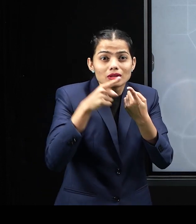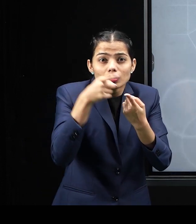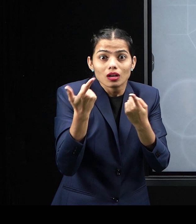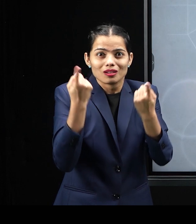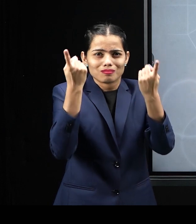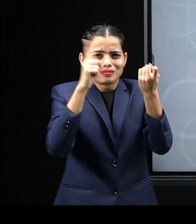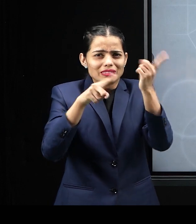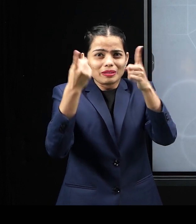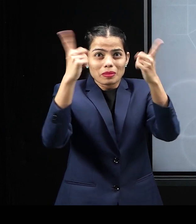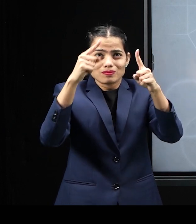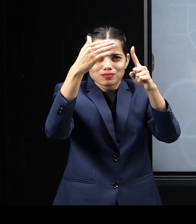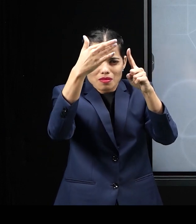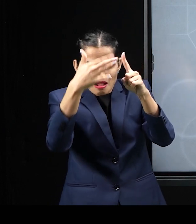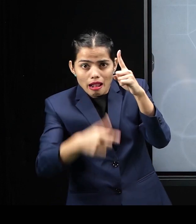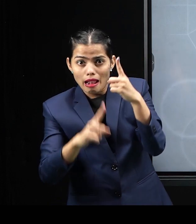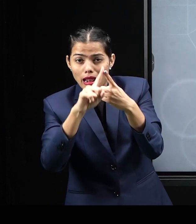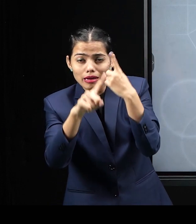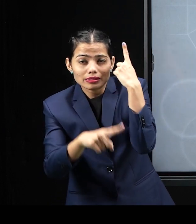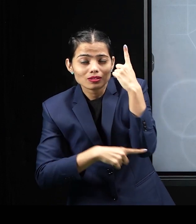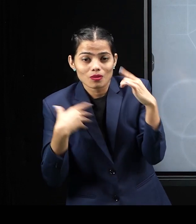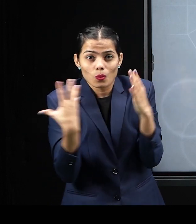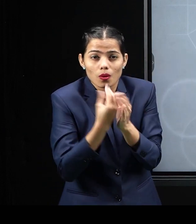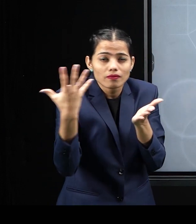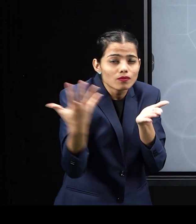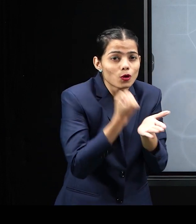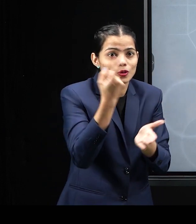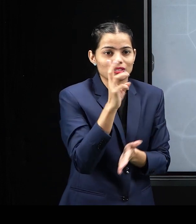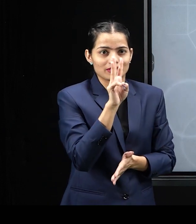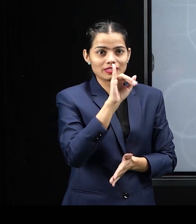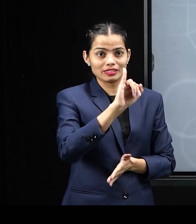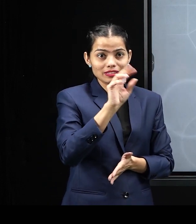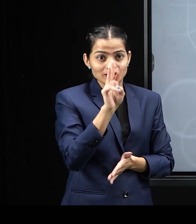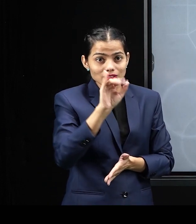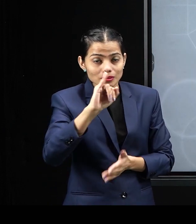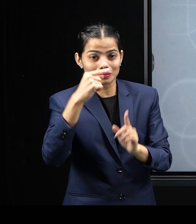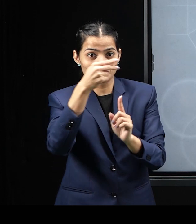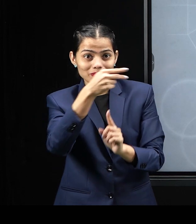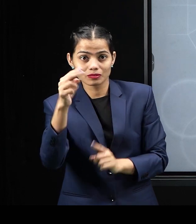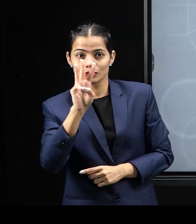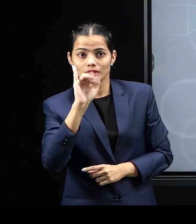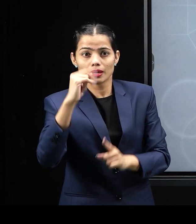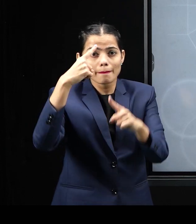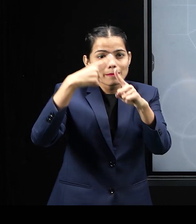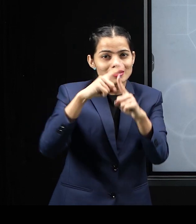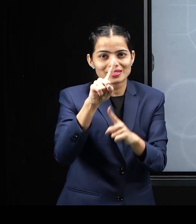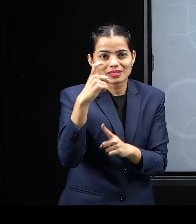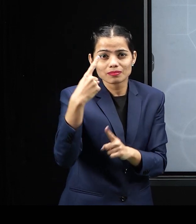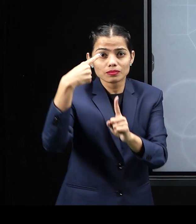Using Euclid's division algorithm, we get 636 is equal to 36